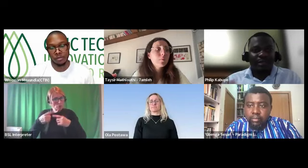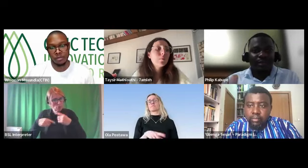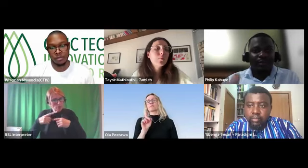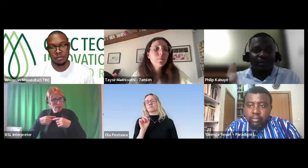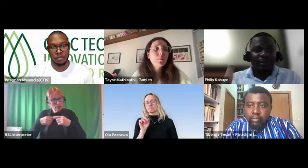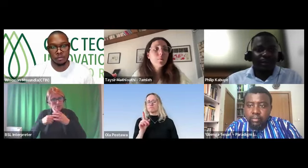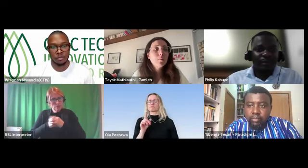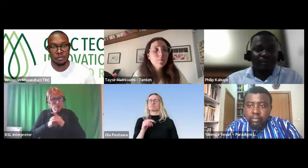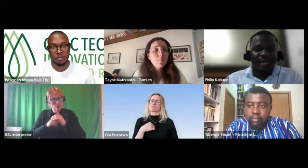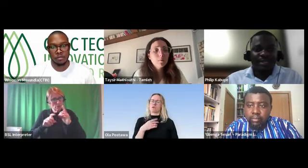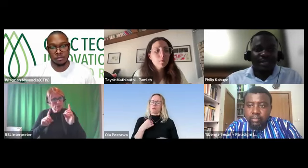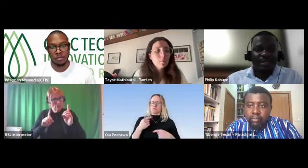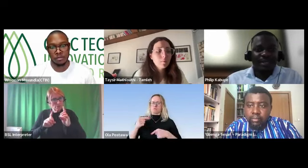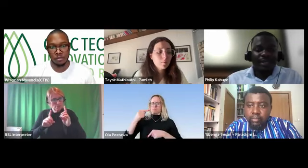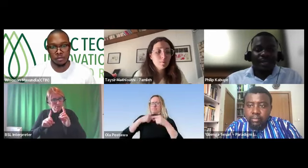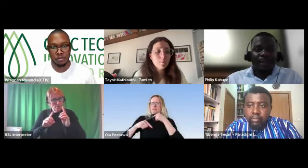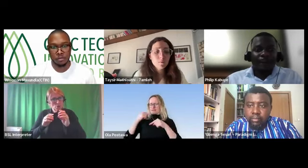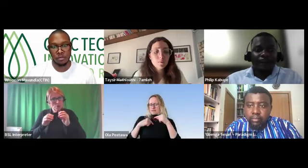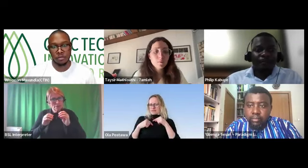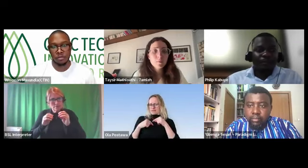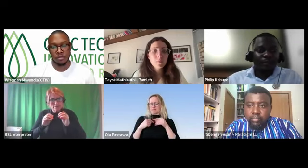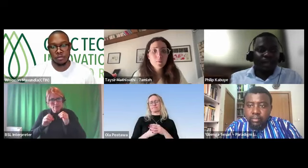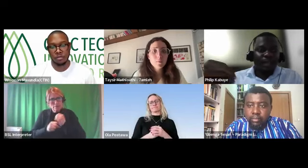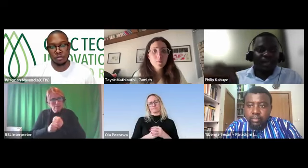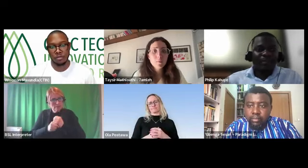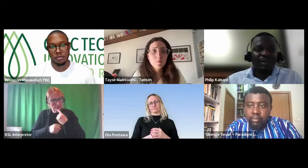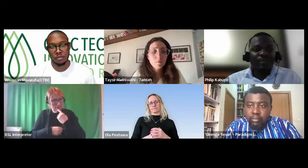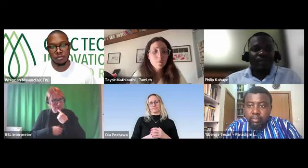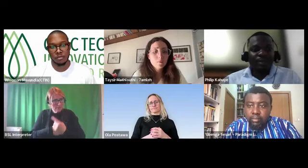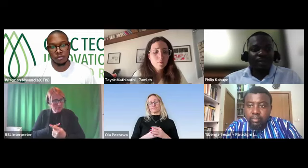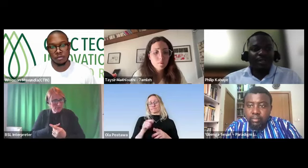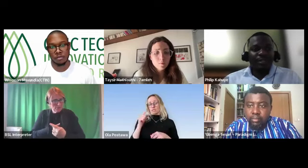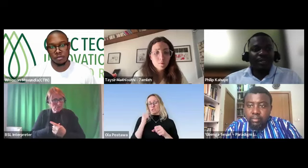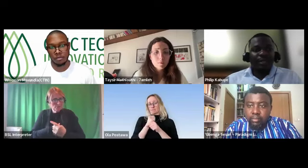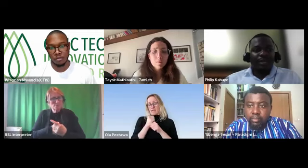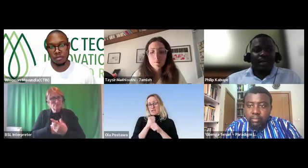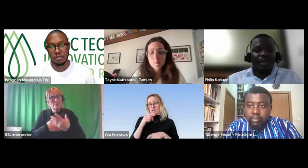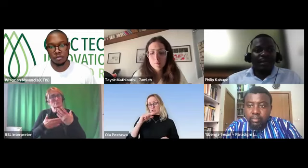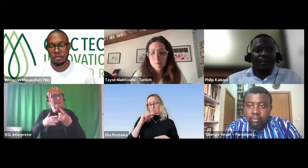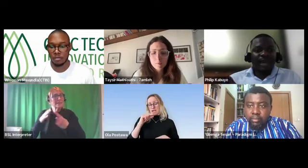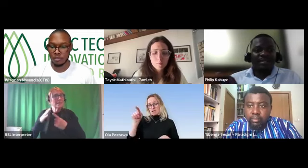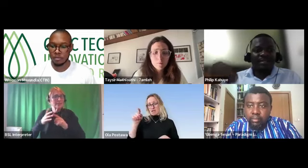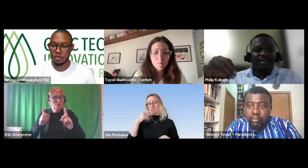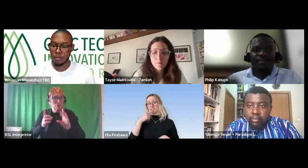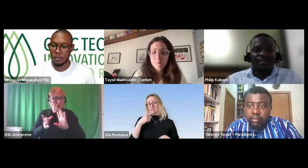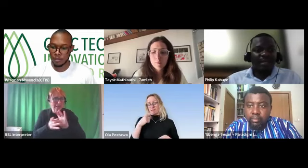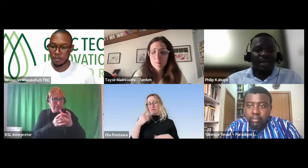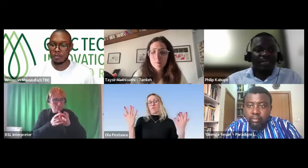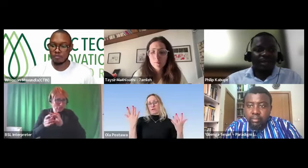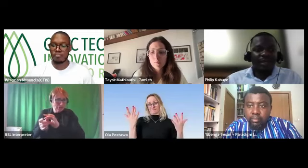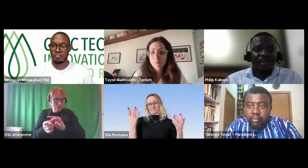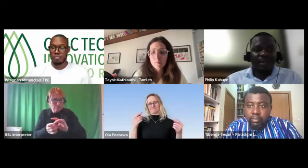what Gbenga said. The aspect of collaboration. As